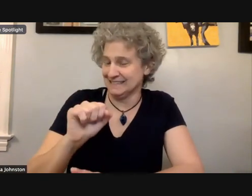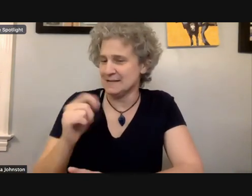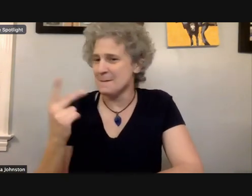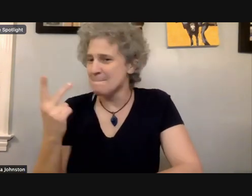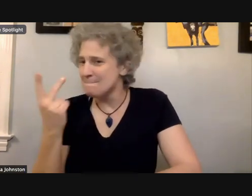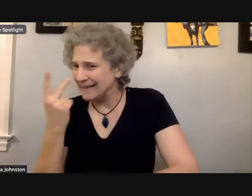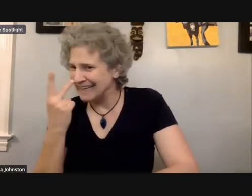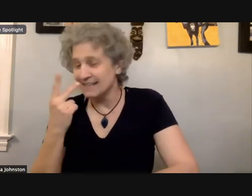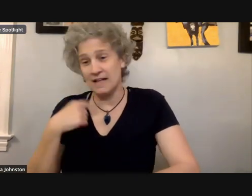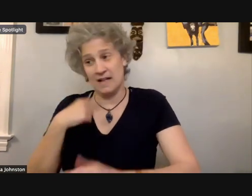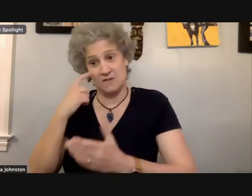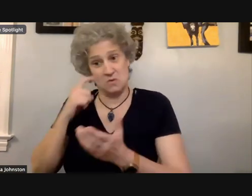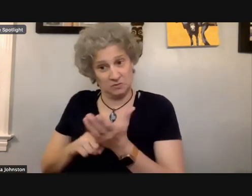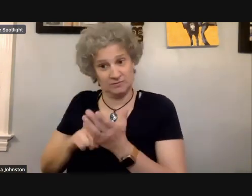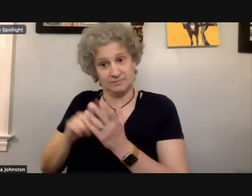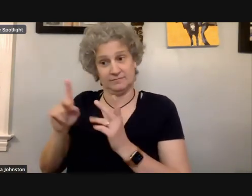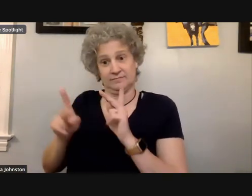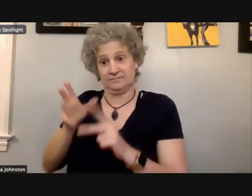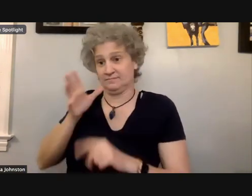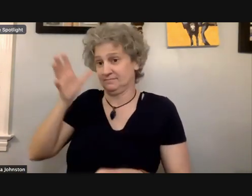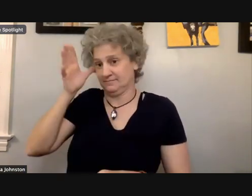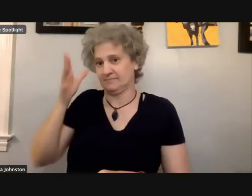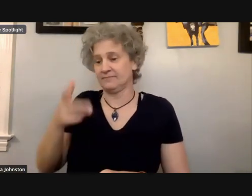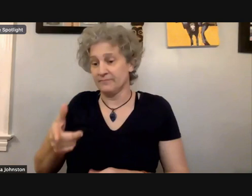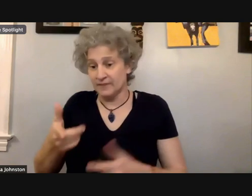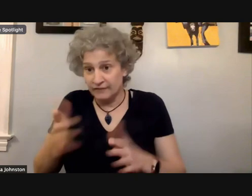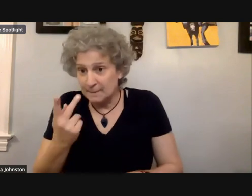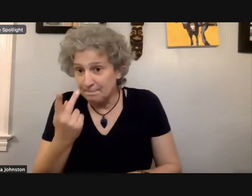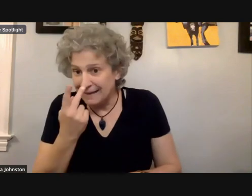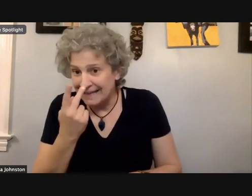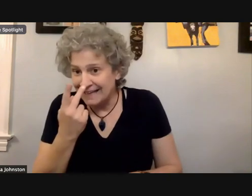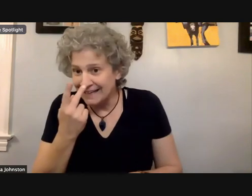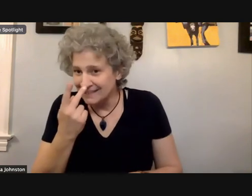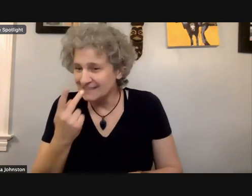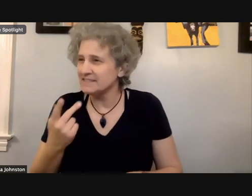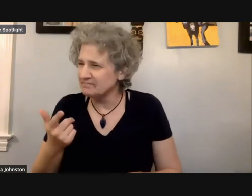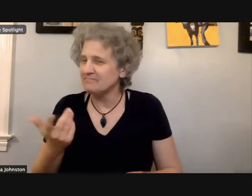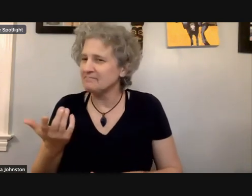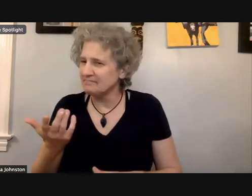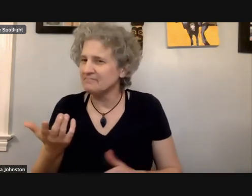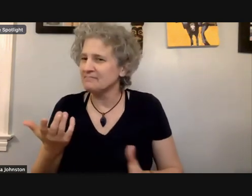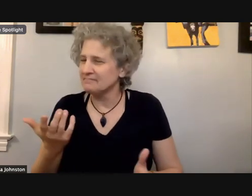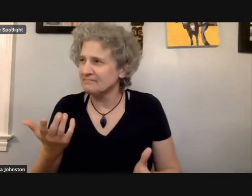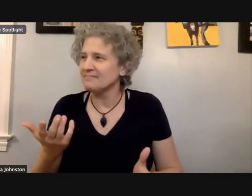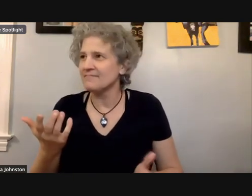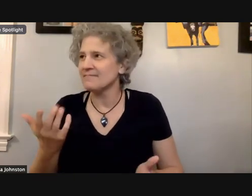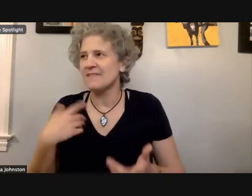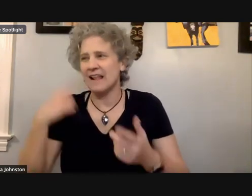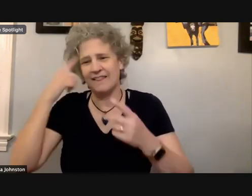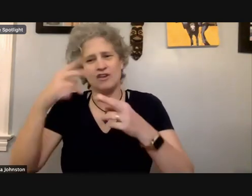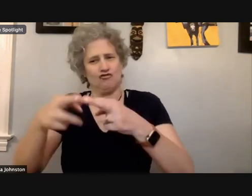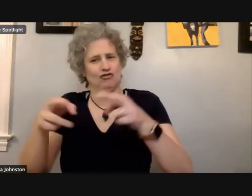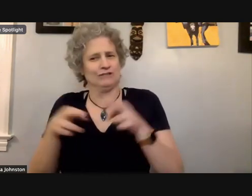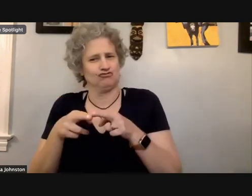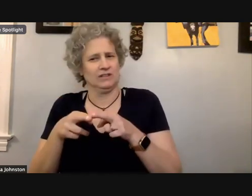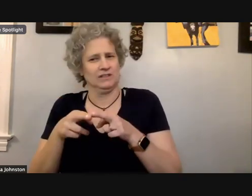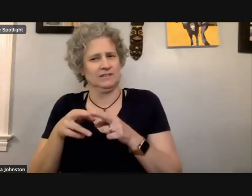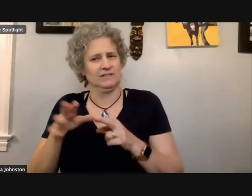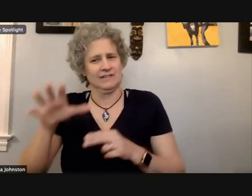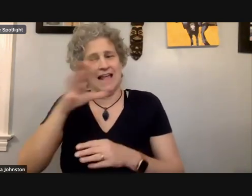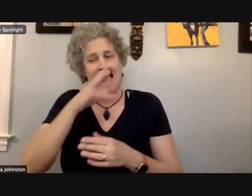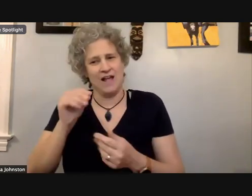is interesting because this is also the sign for penis in a lot of places. I know parents will say this a lot of times. I see